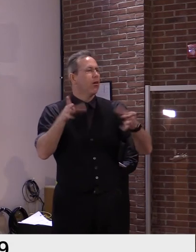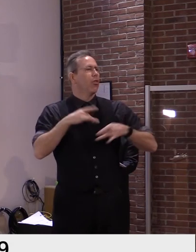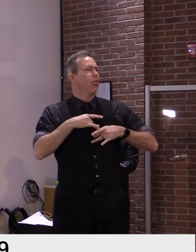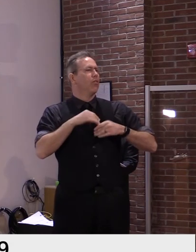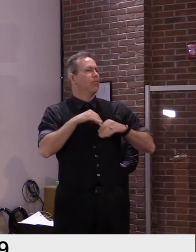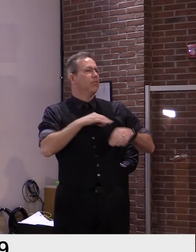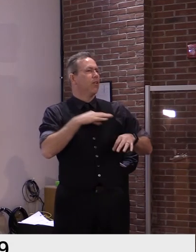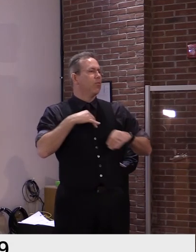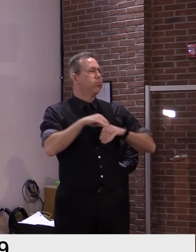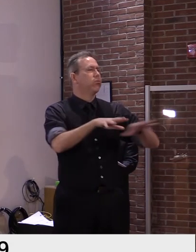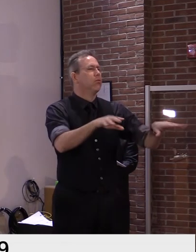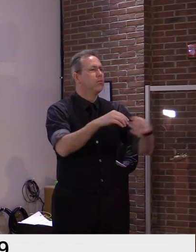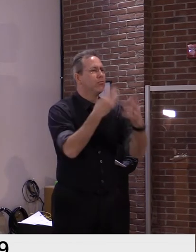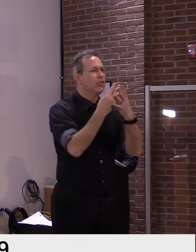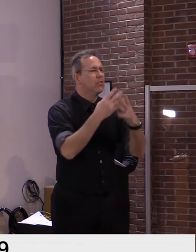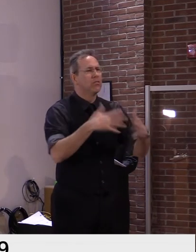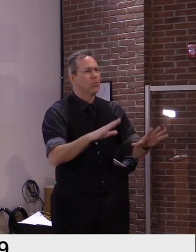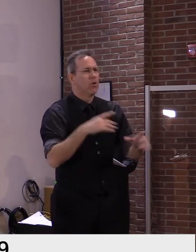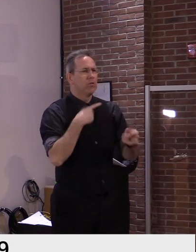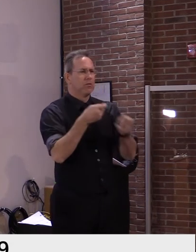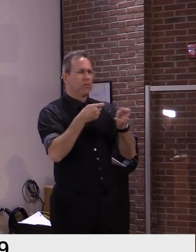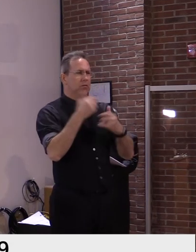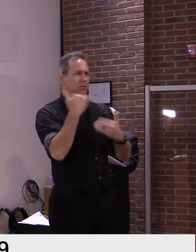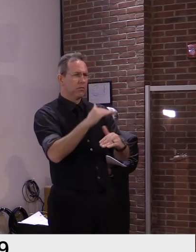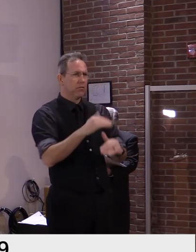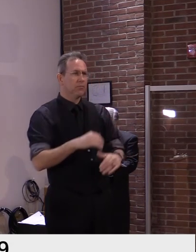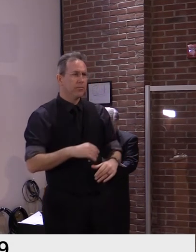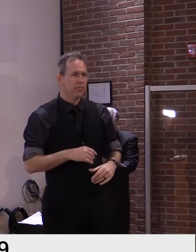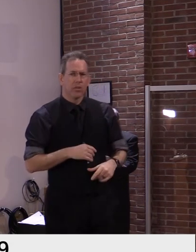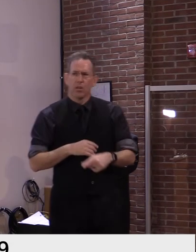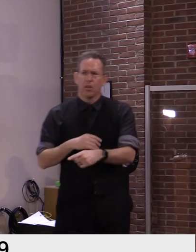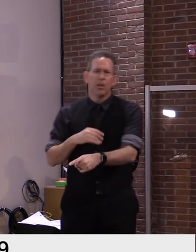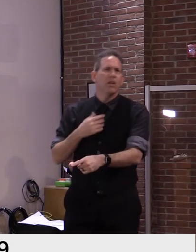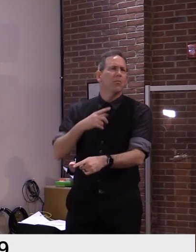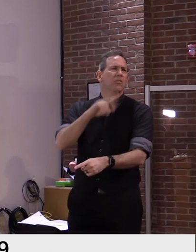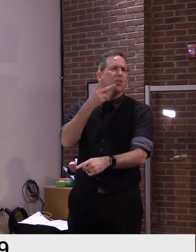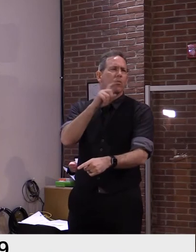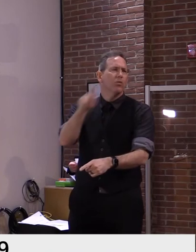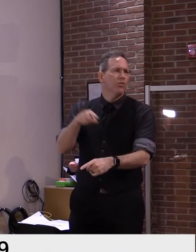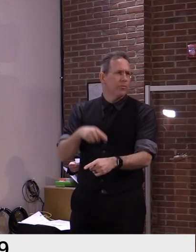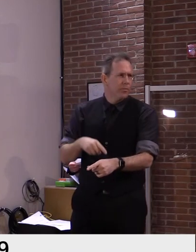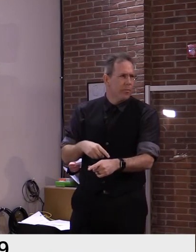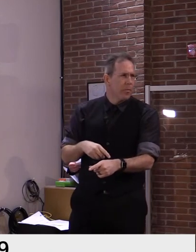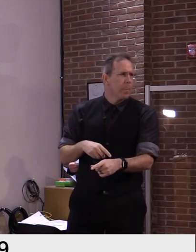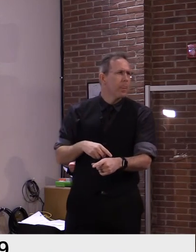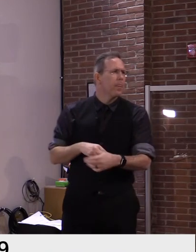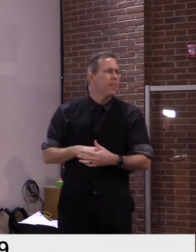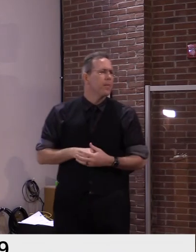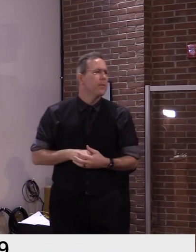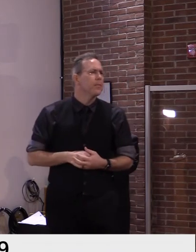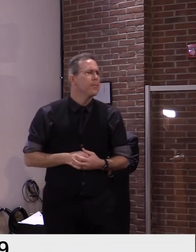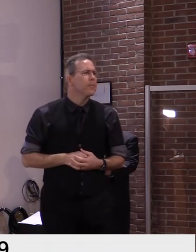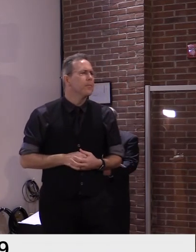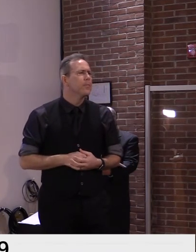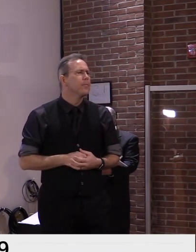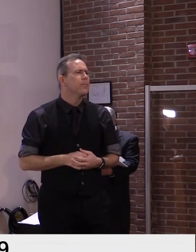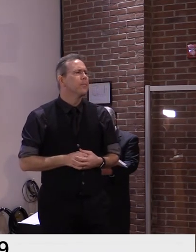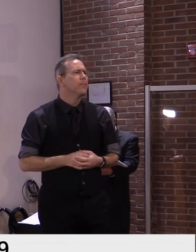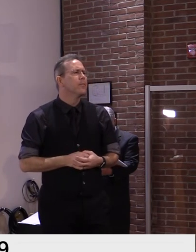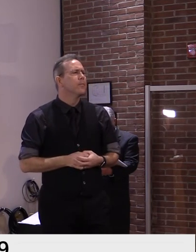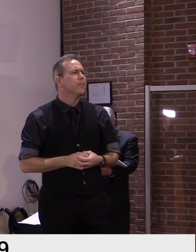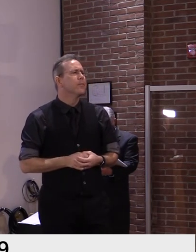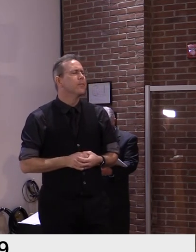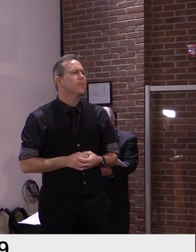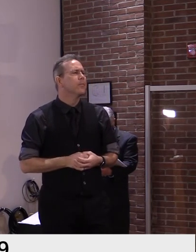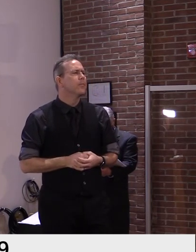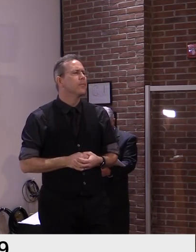Okay. My second question is, I've just been told by a church leader that his church distributed food boxes in February, but has